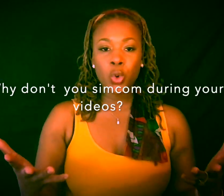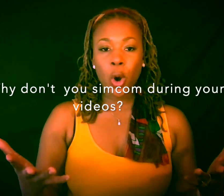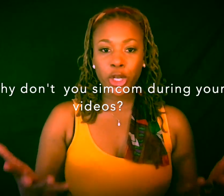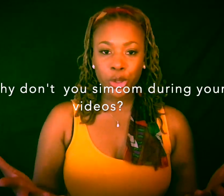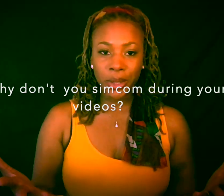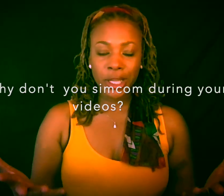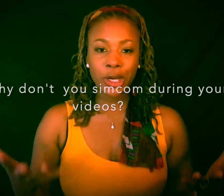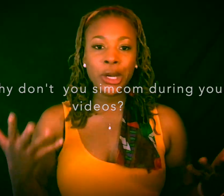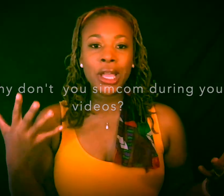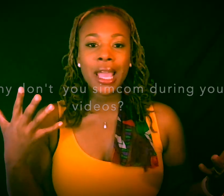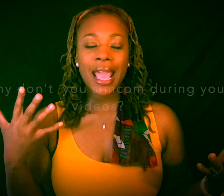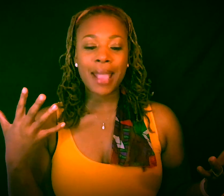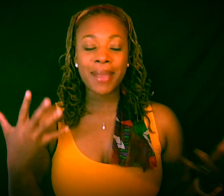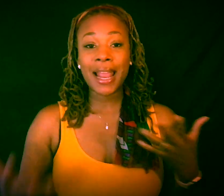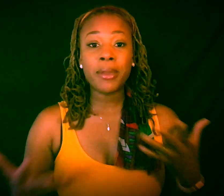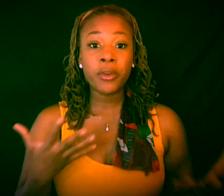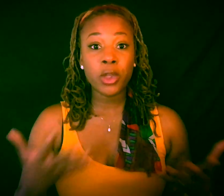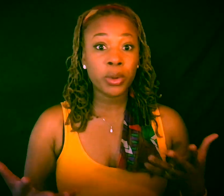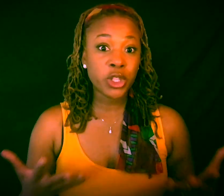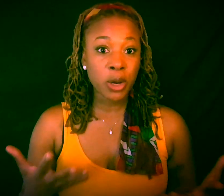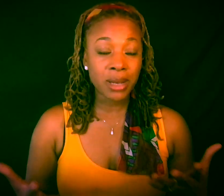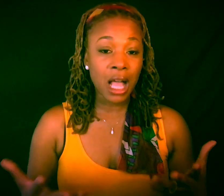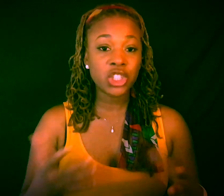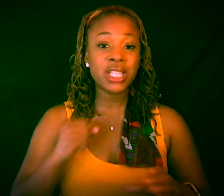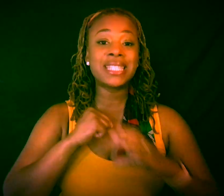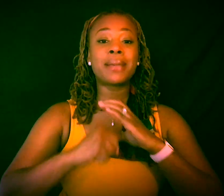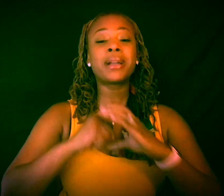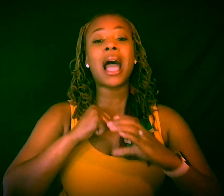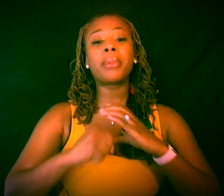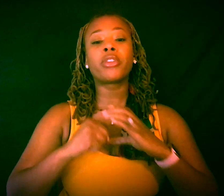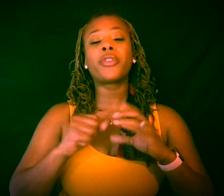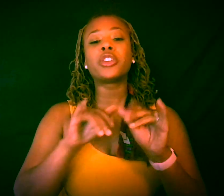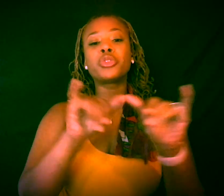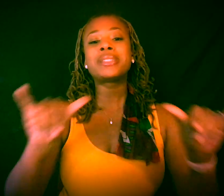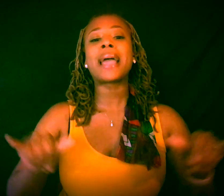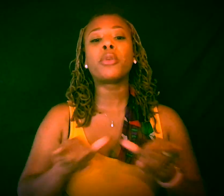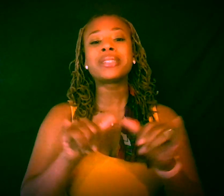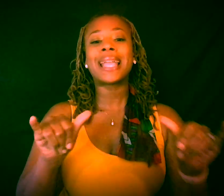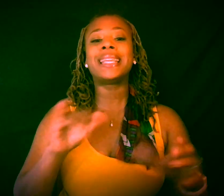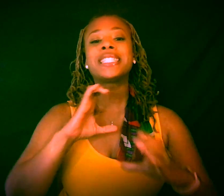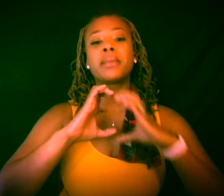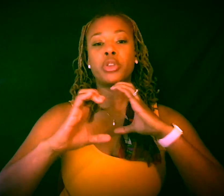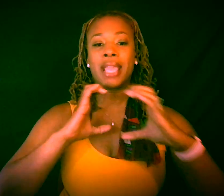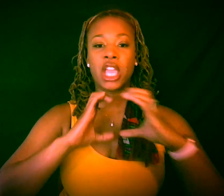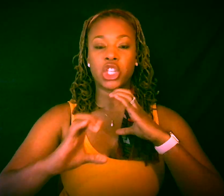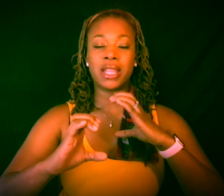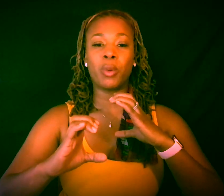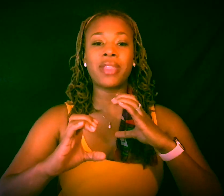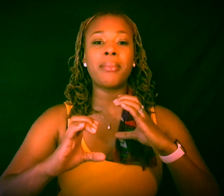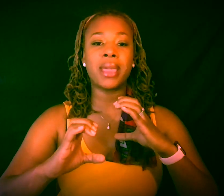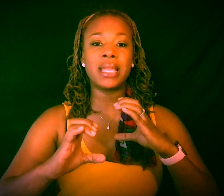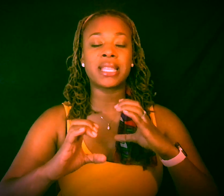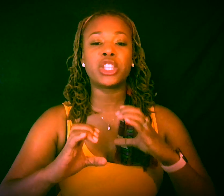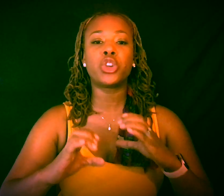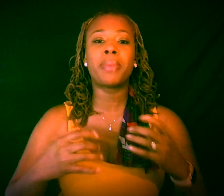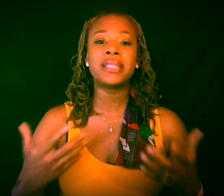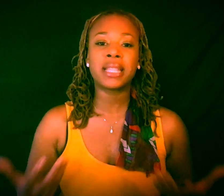new here and may not be familiar with the terminology, simcomming refers to simultaneous communication. And what that means is you're basically